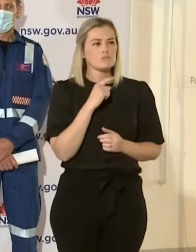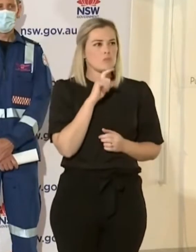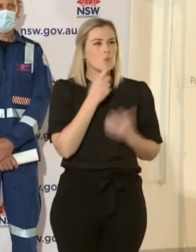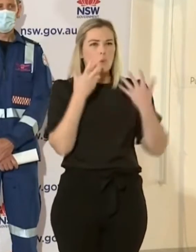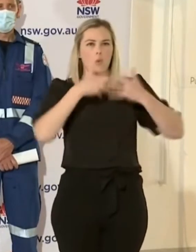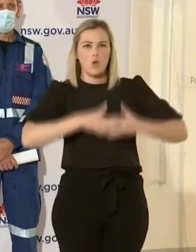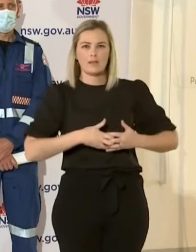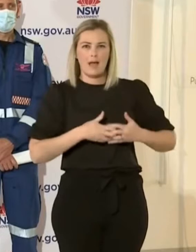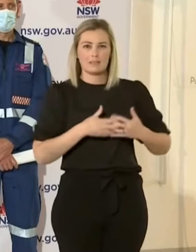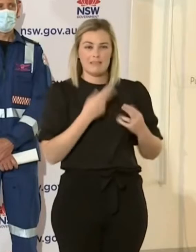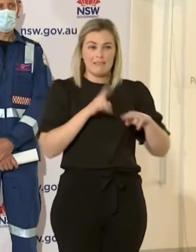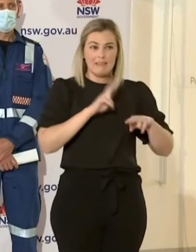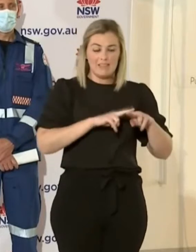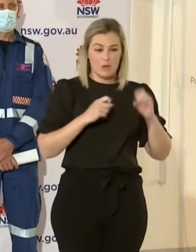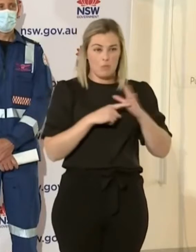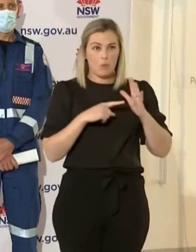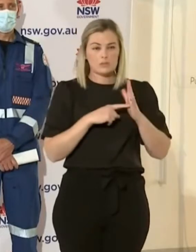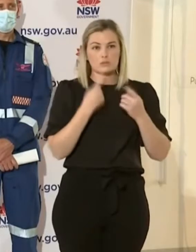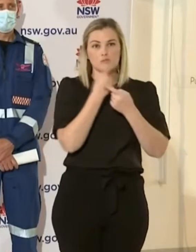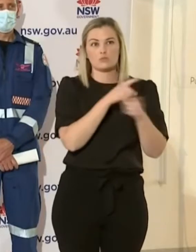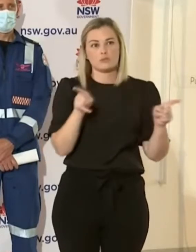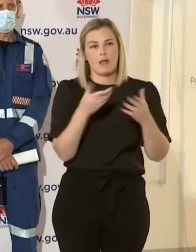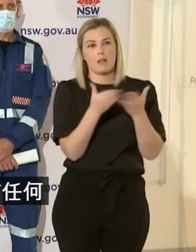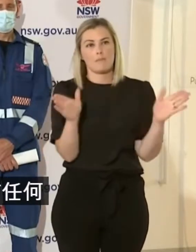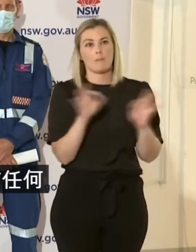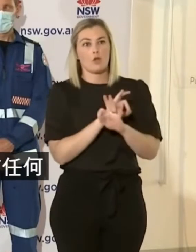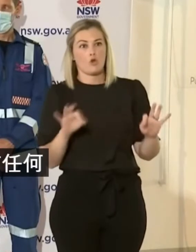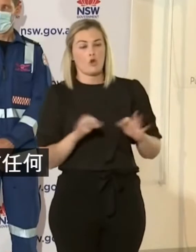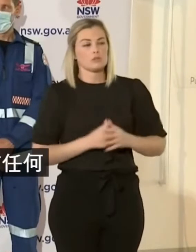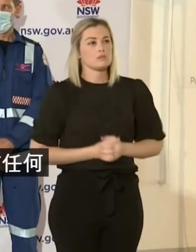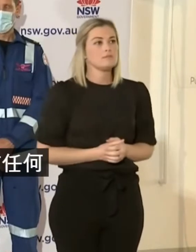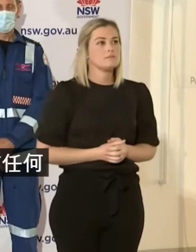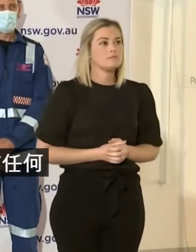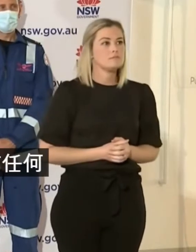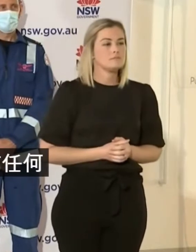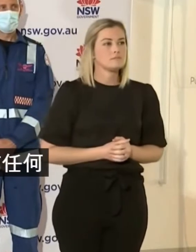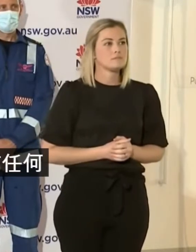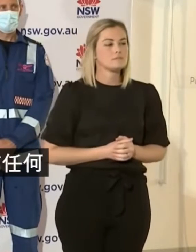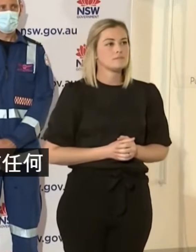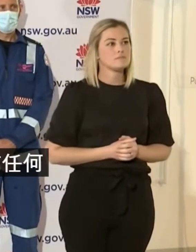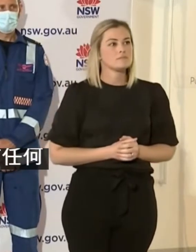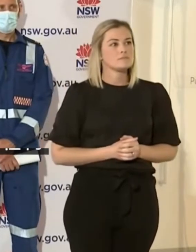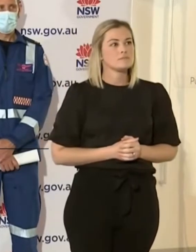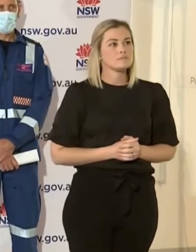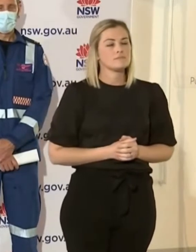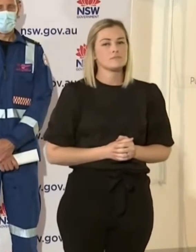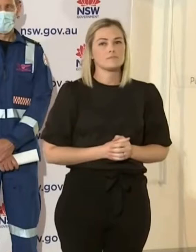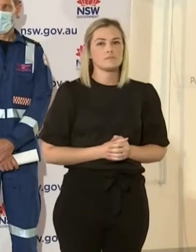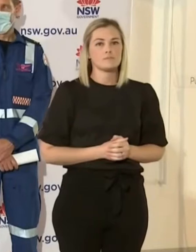how generally is transmission at workplaces tracking? Do we have any information or knowledge about that?